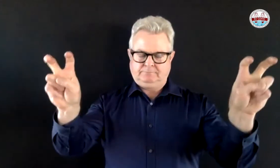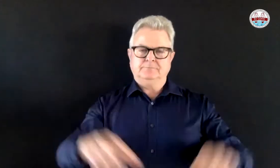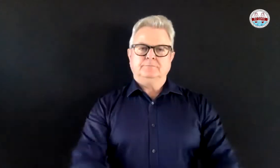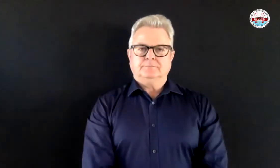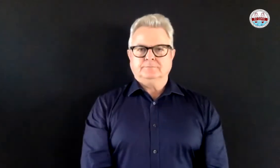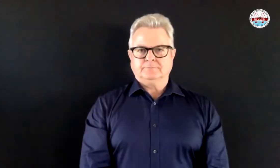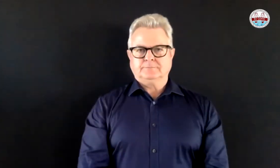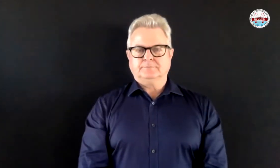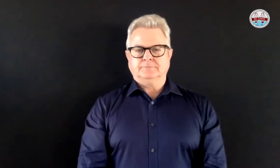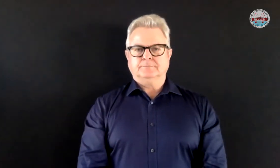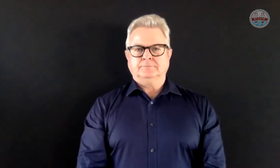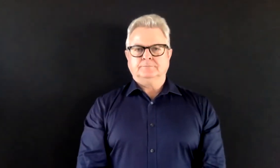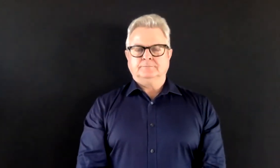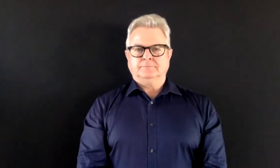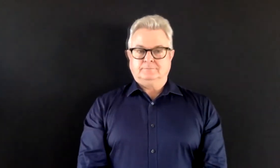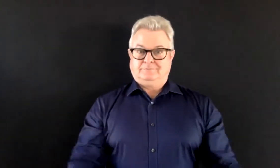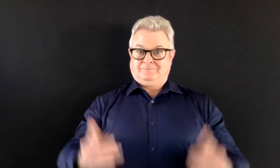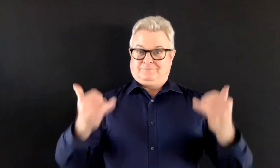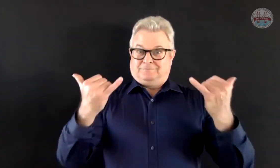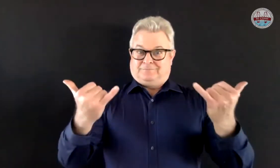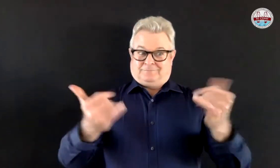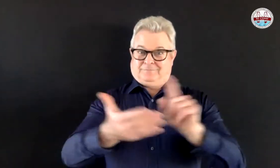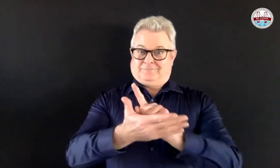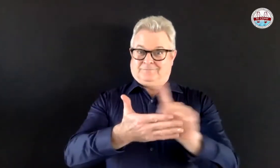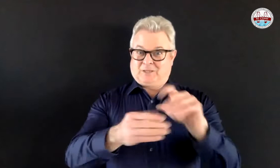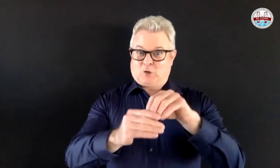wearing. There have been major changes.